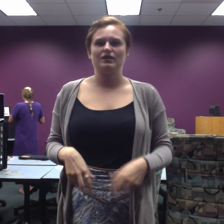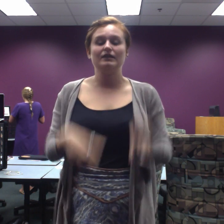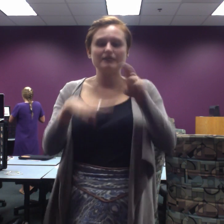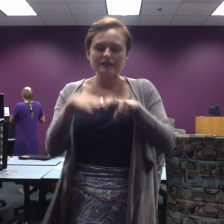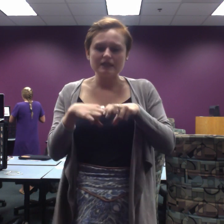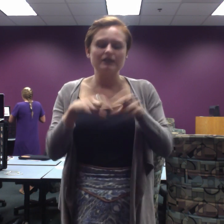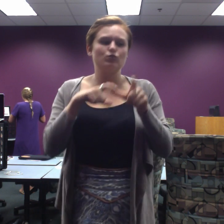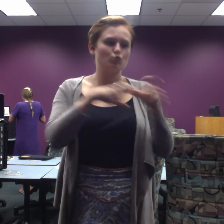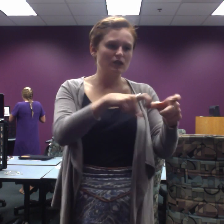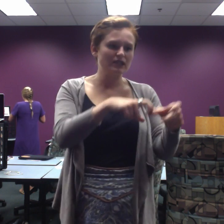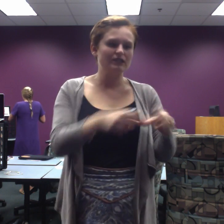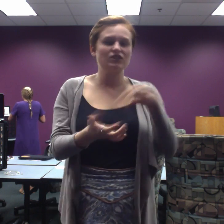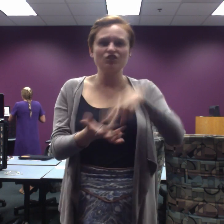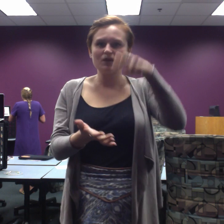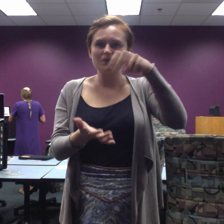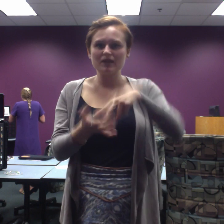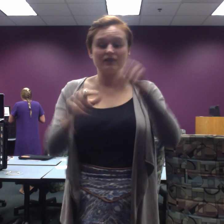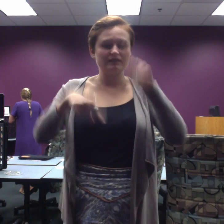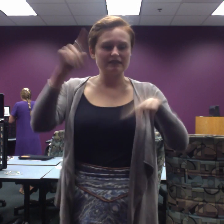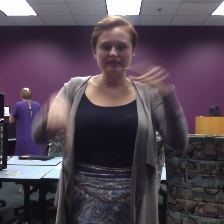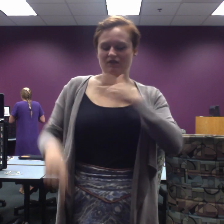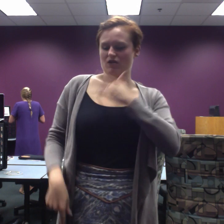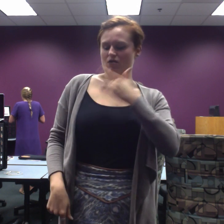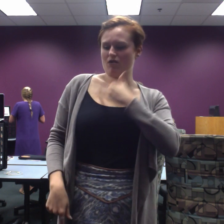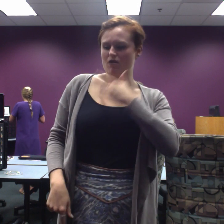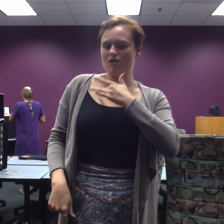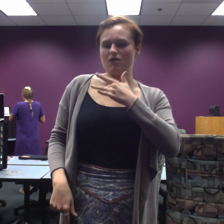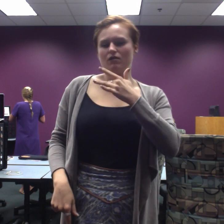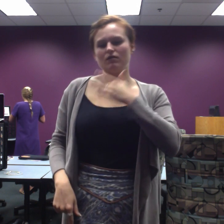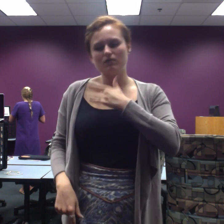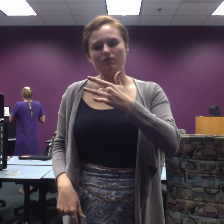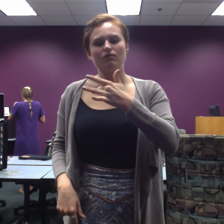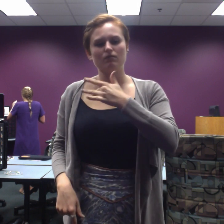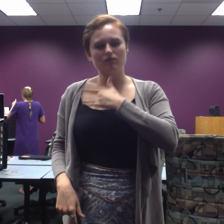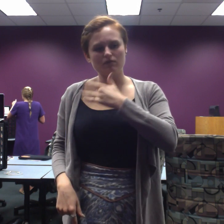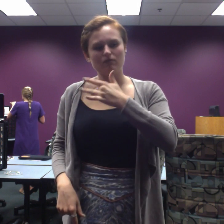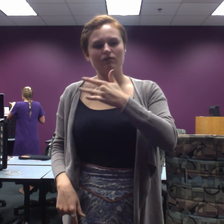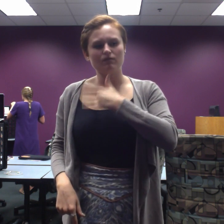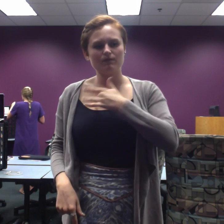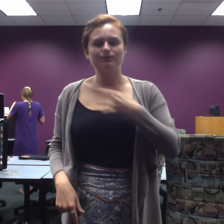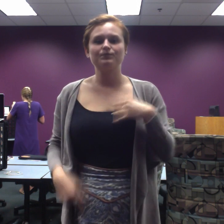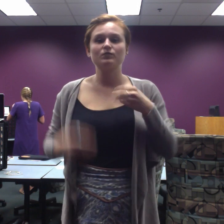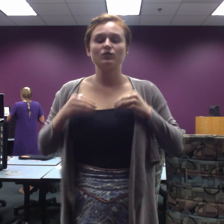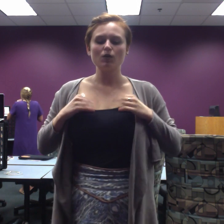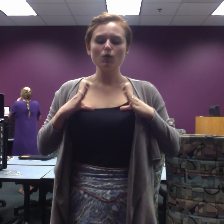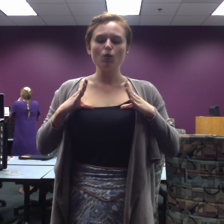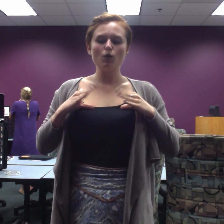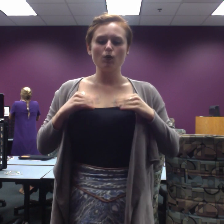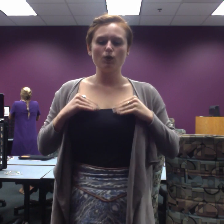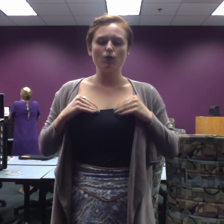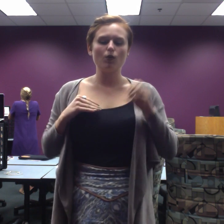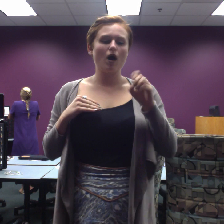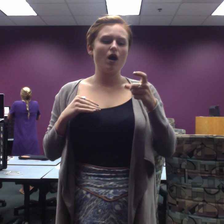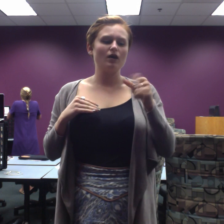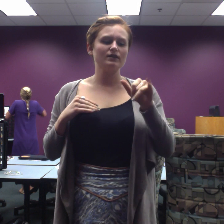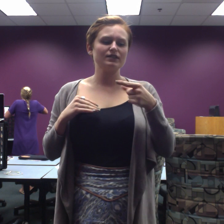our mouth, we breathe in our oxygen, and it comes down our trachea, comes into our lungs, where the